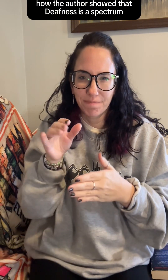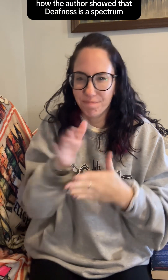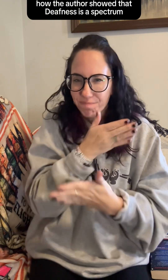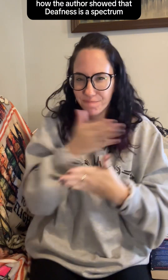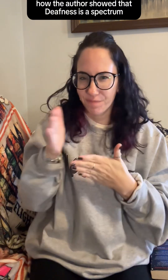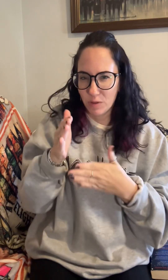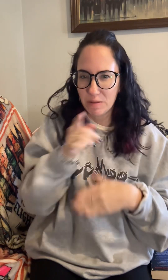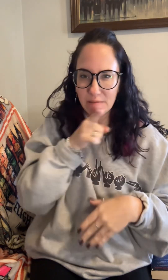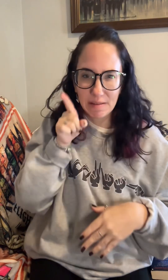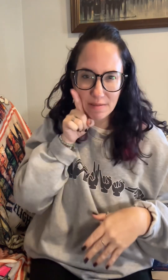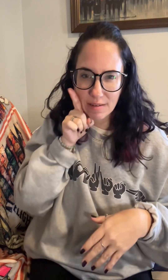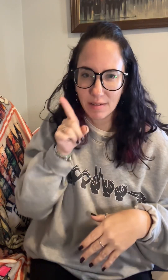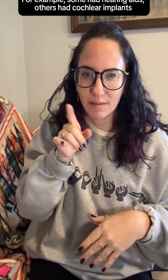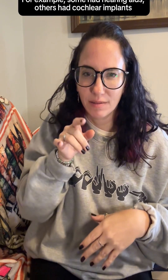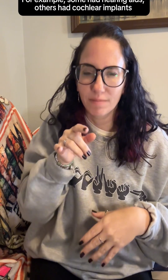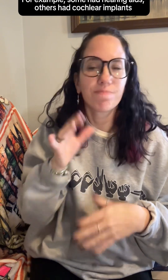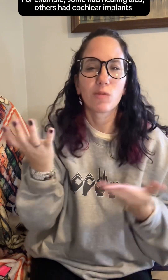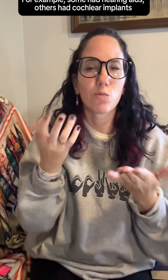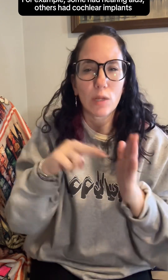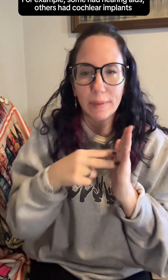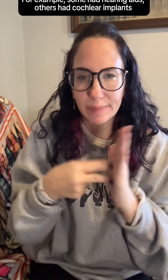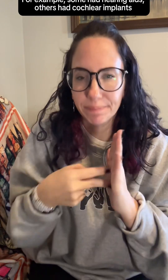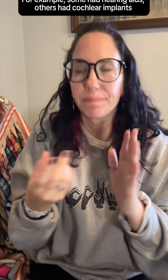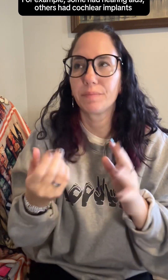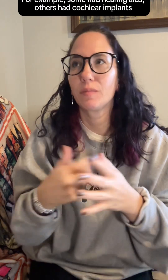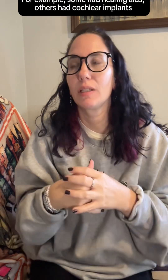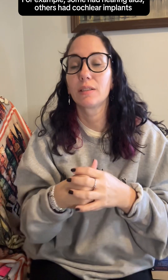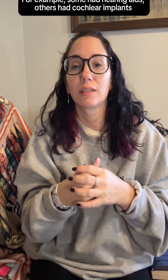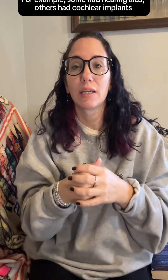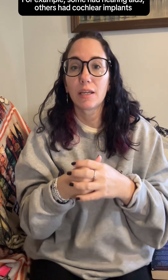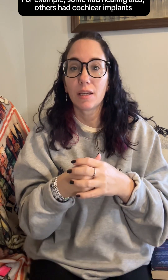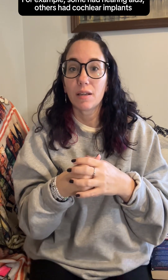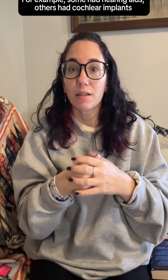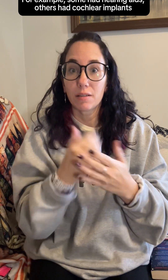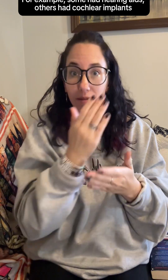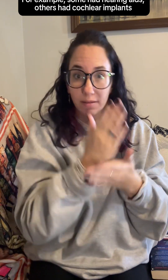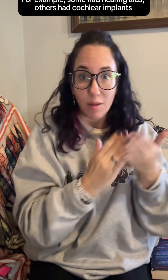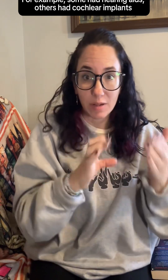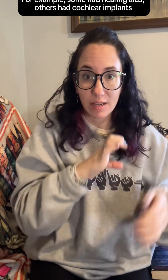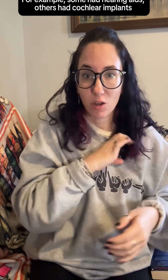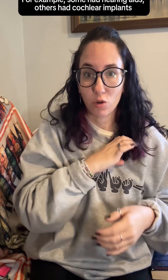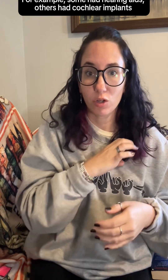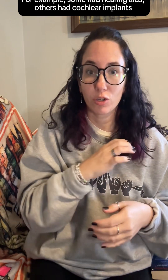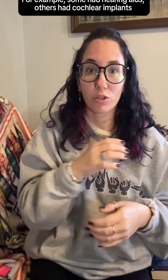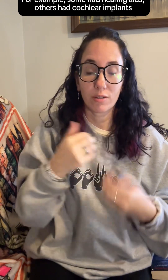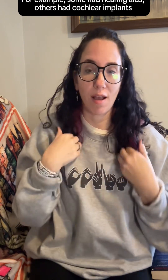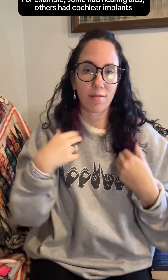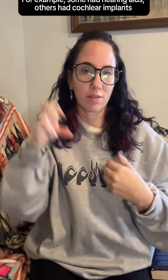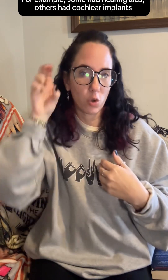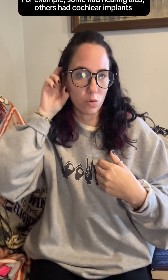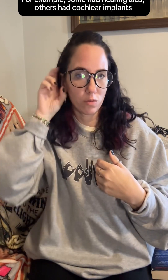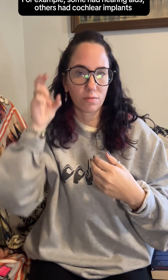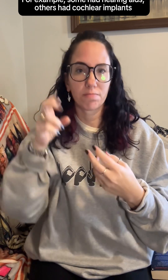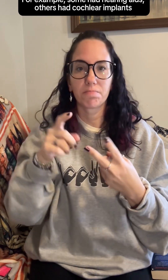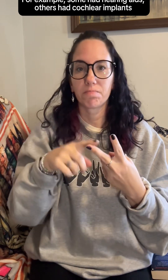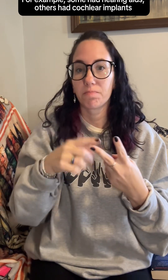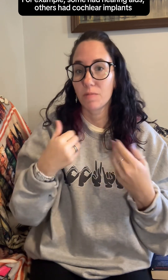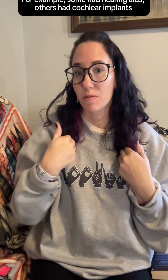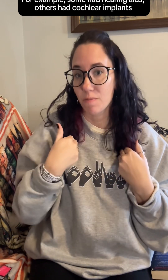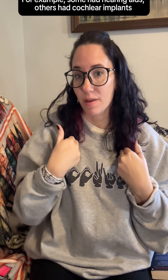spectrum. So, for example, some of the characters had hearing aids, some of